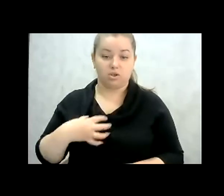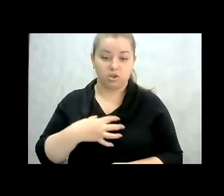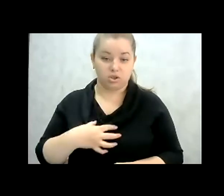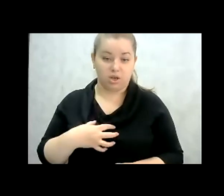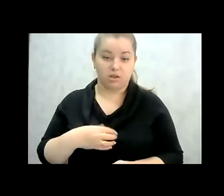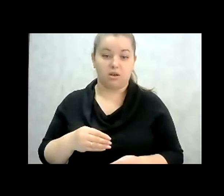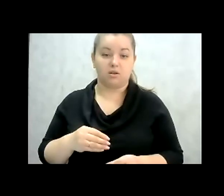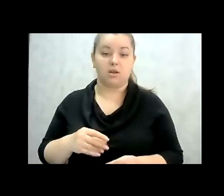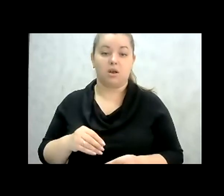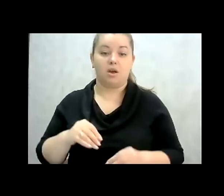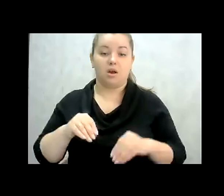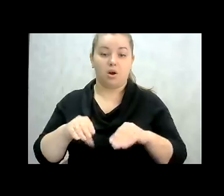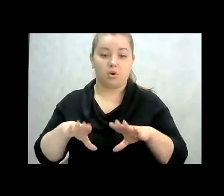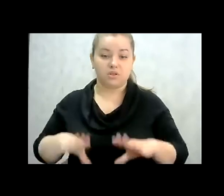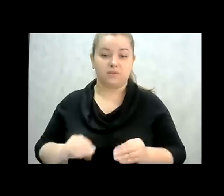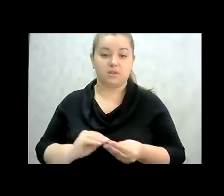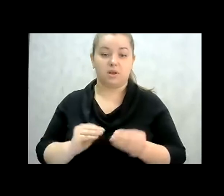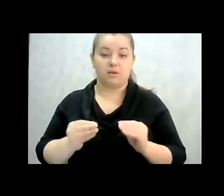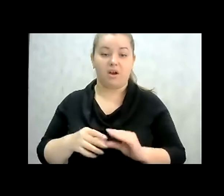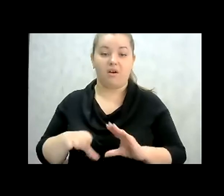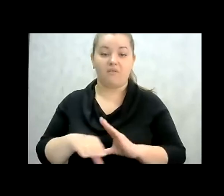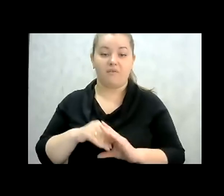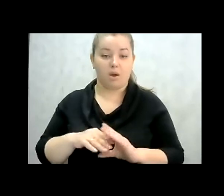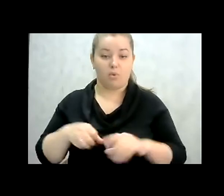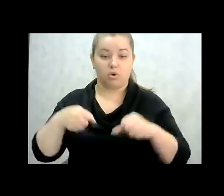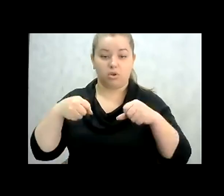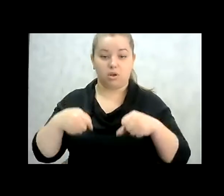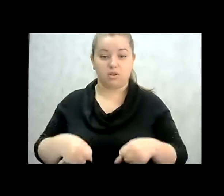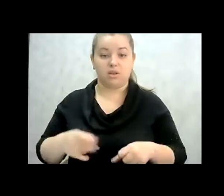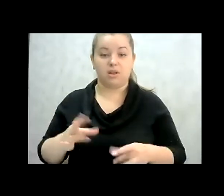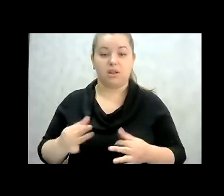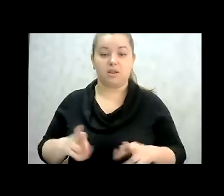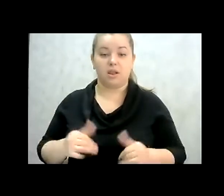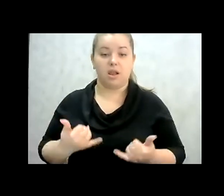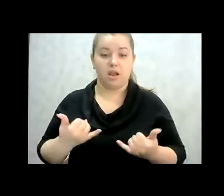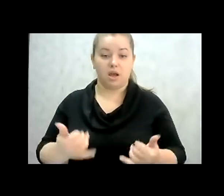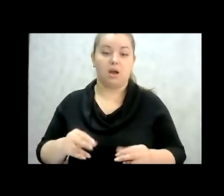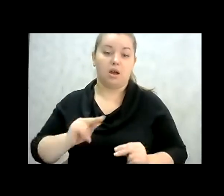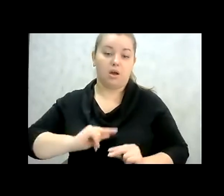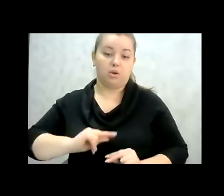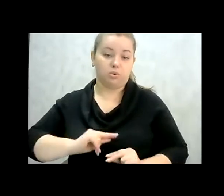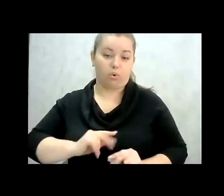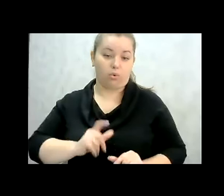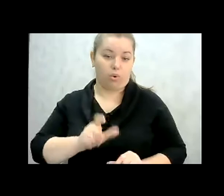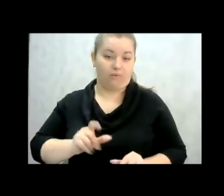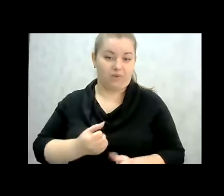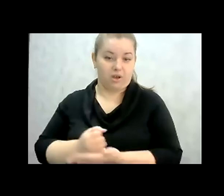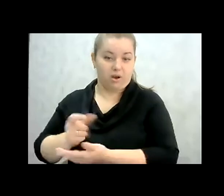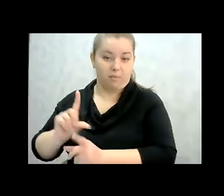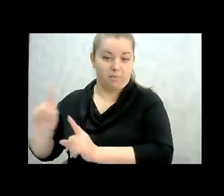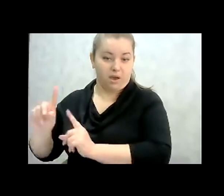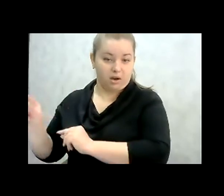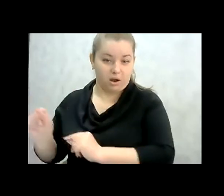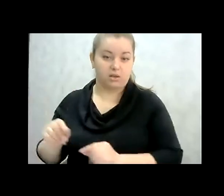We should also underscore the importance of the solution of the